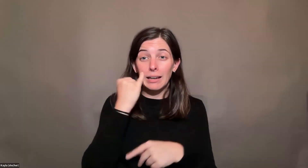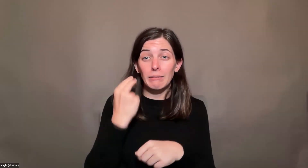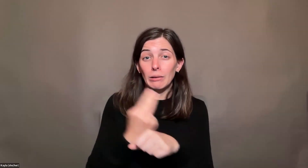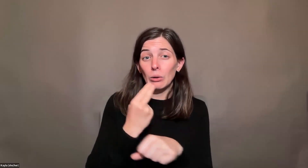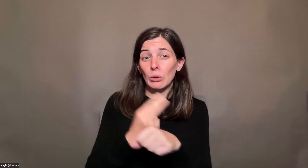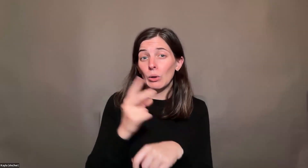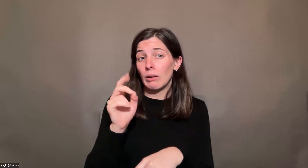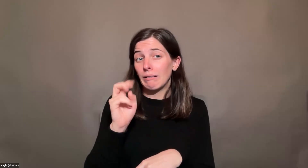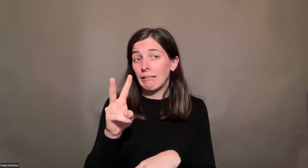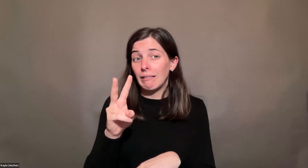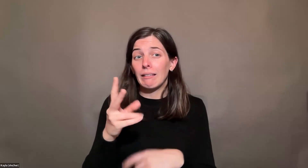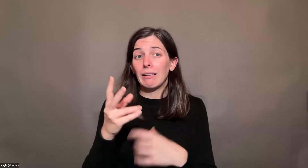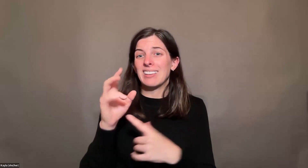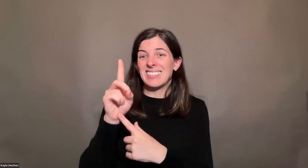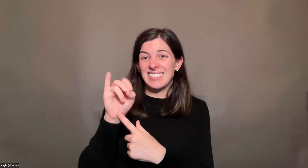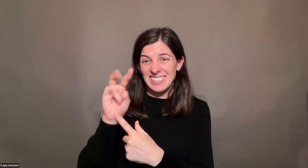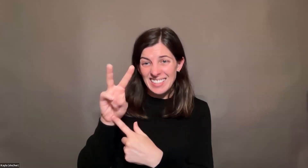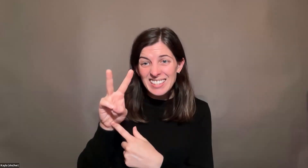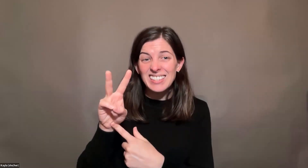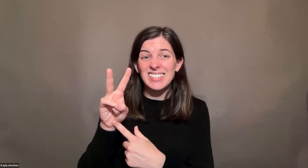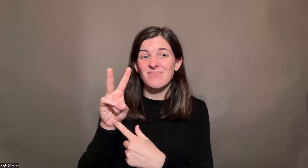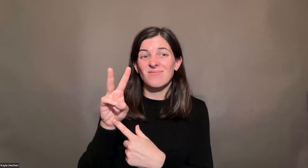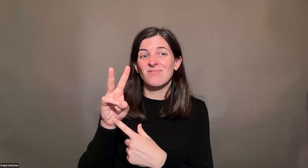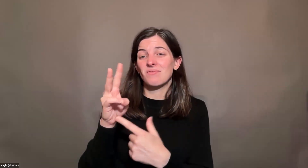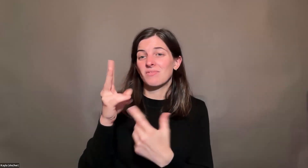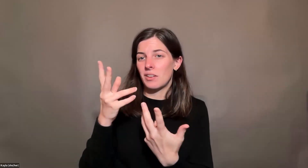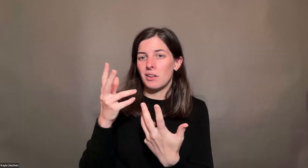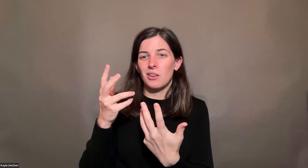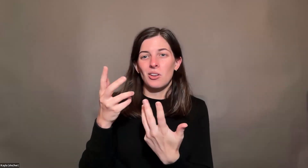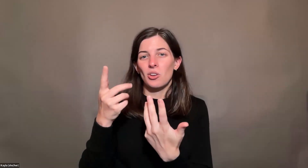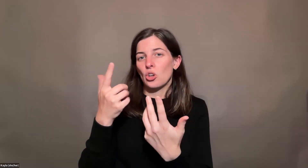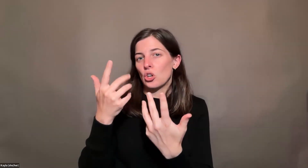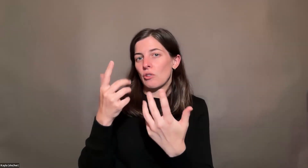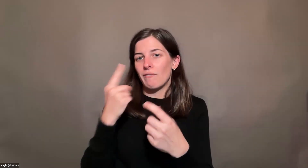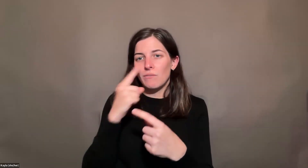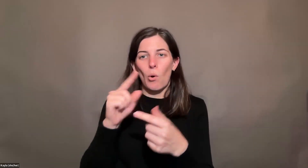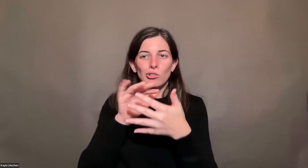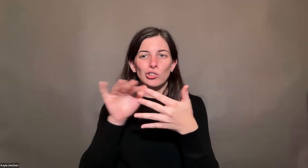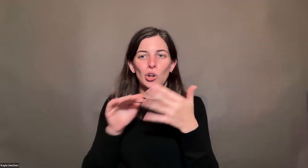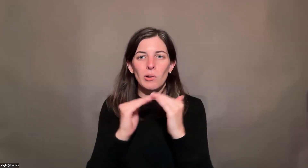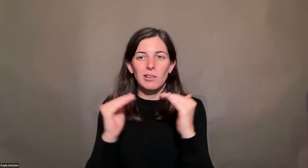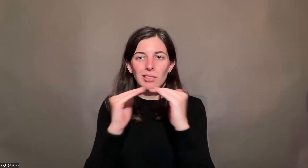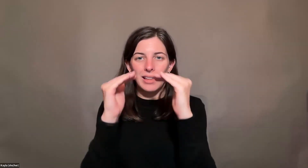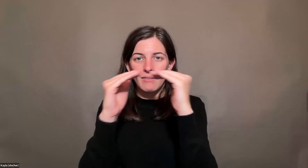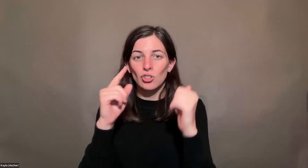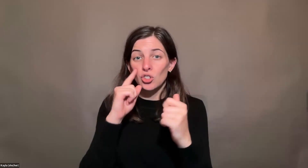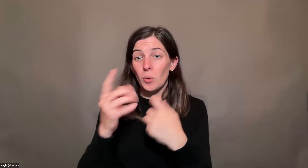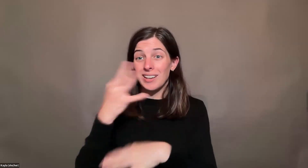actually developing any page with the coding level, so instead of writing div for your